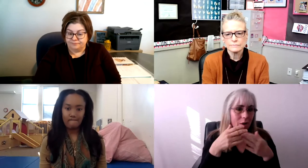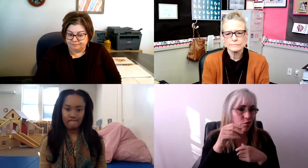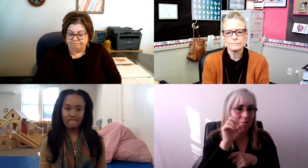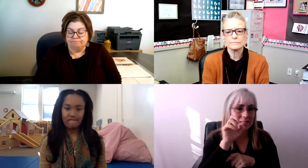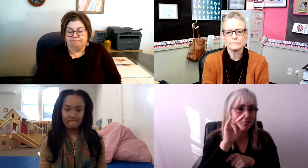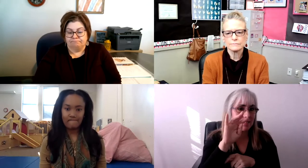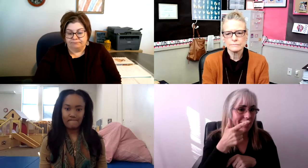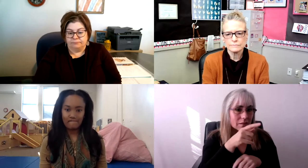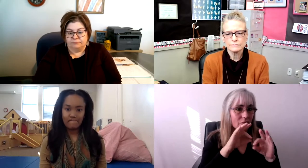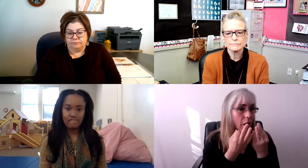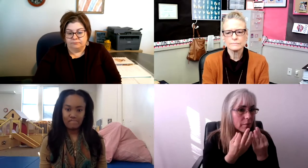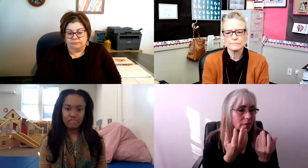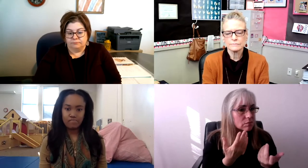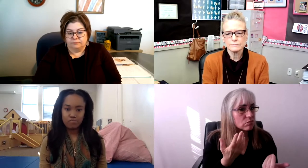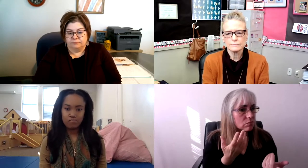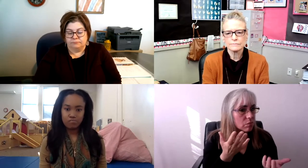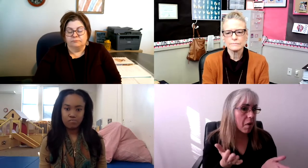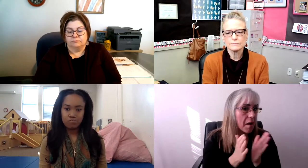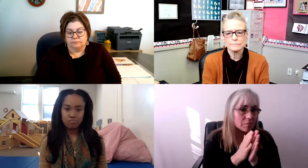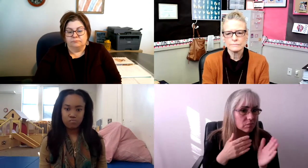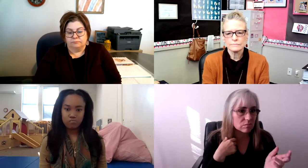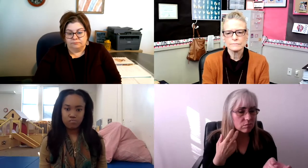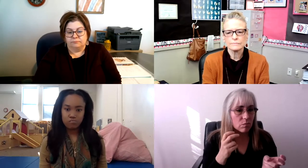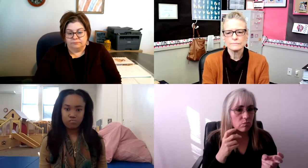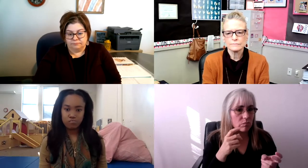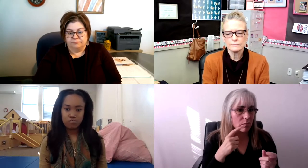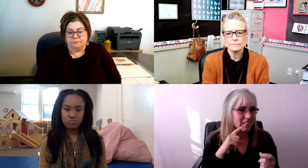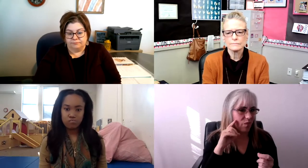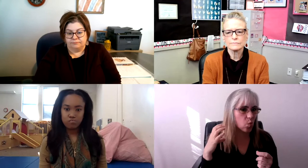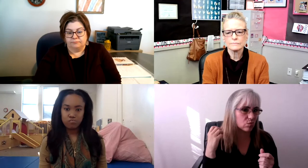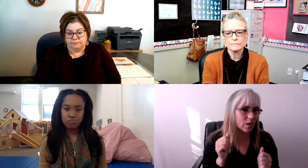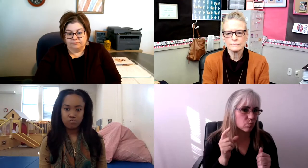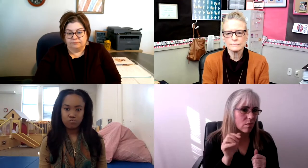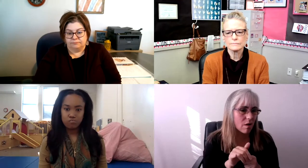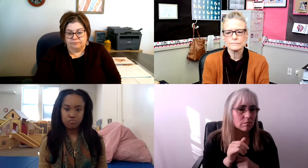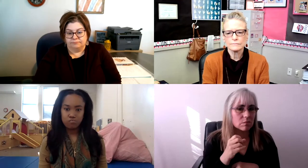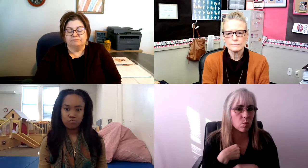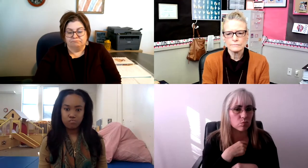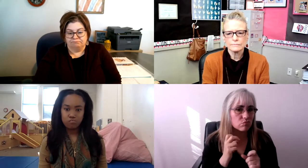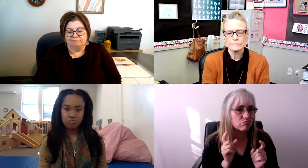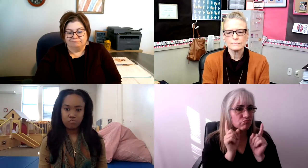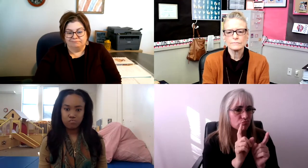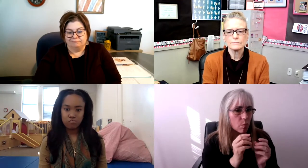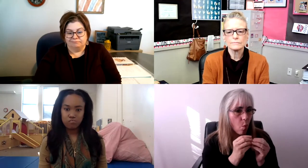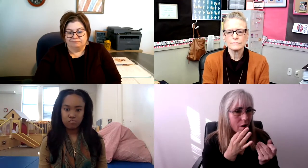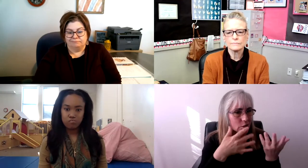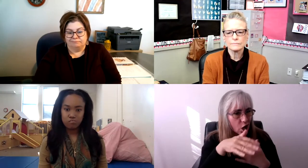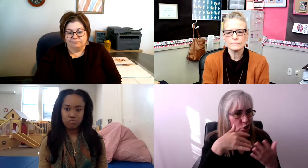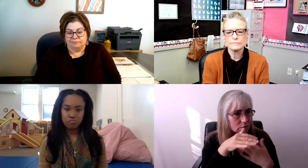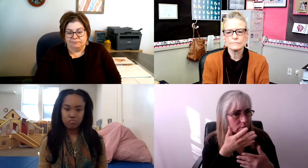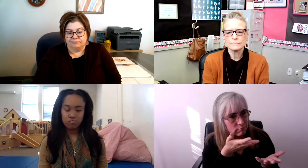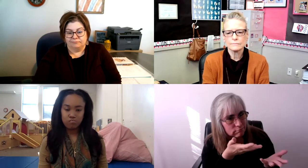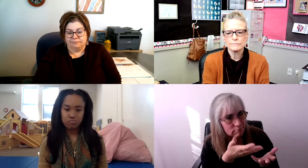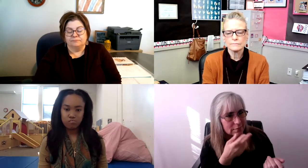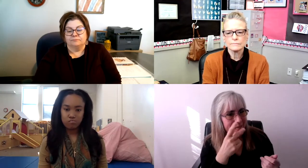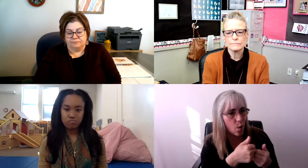we go to a restaurant, whatever setting kind of the family is interested in. I, as a deaf coach, can meet